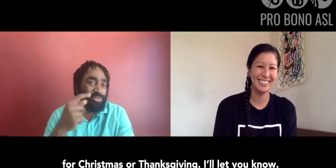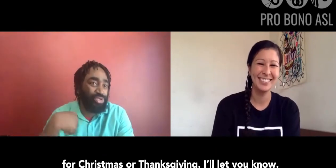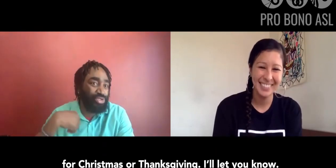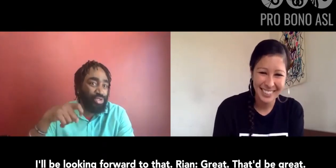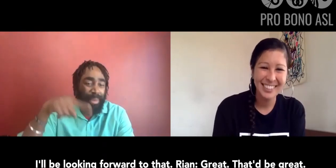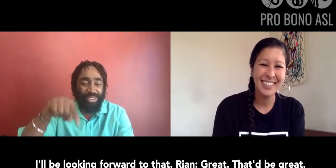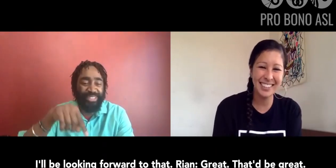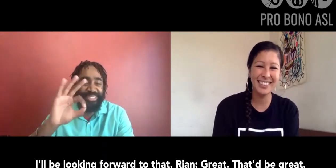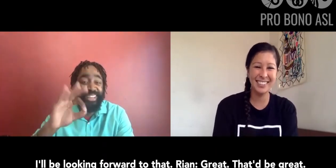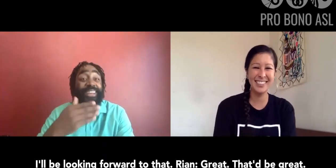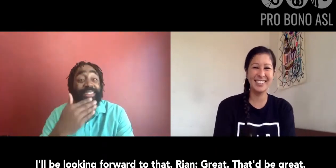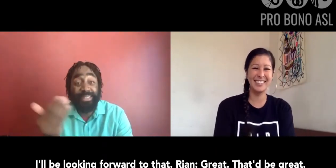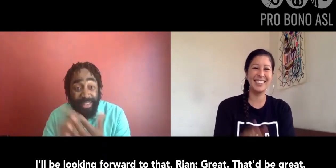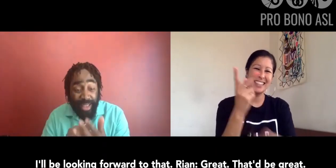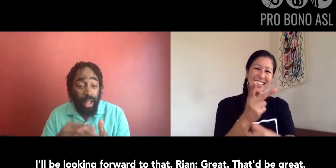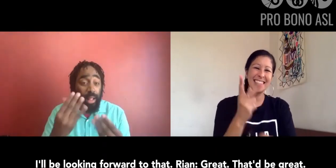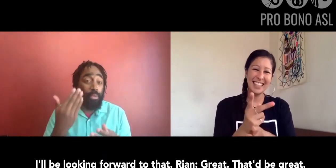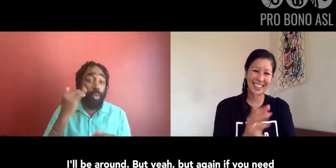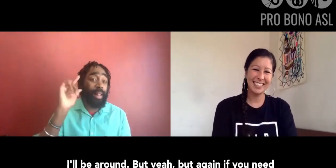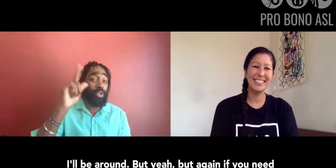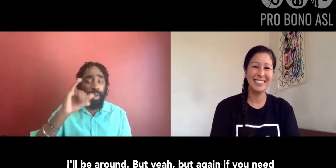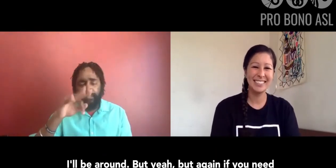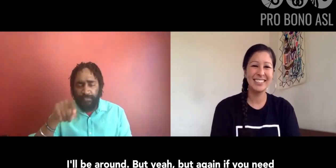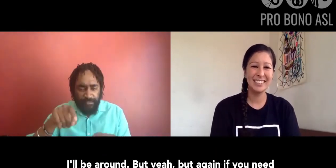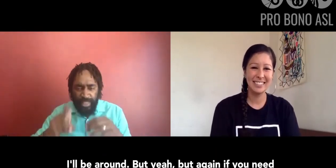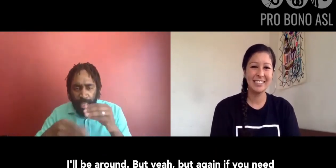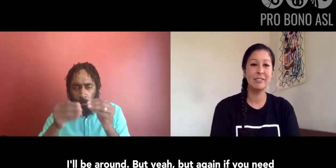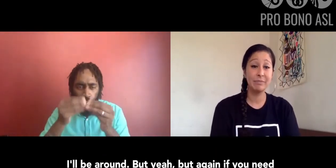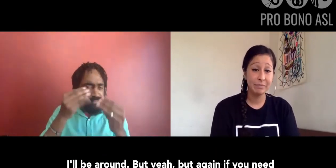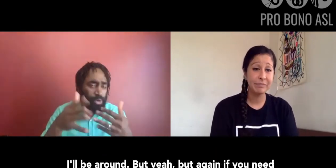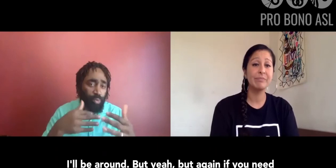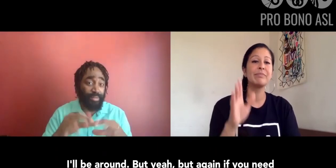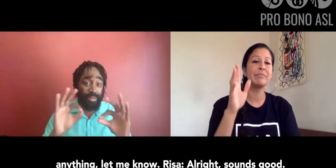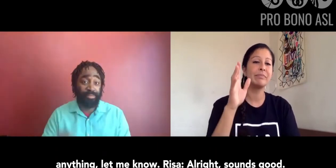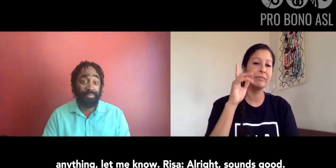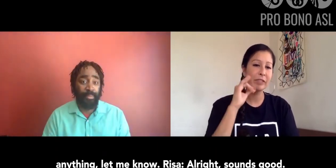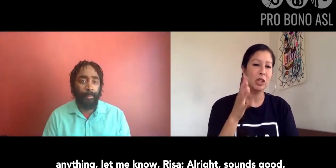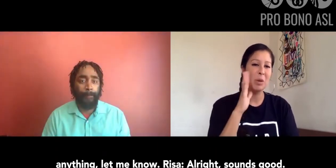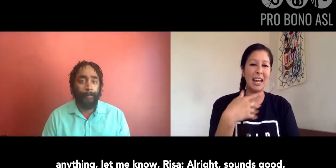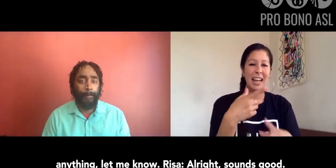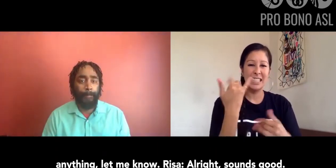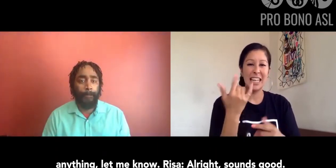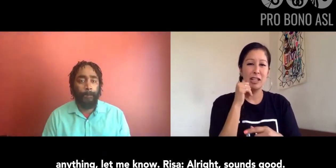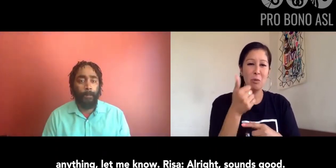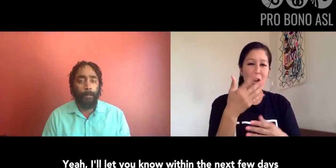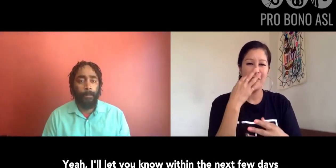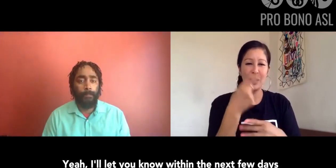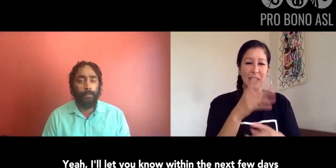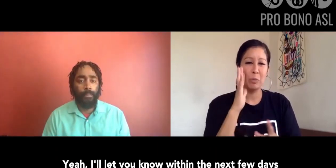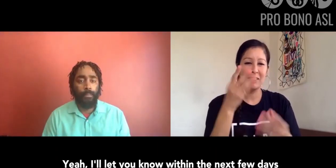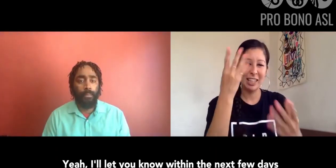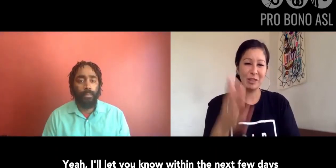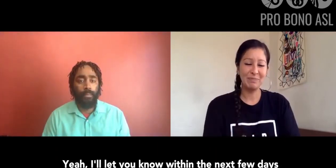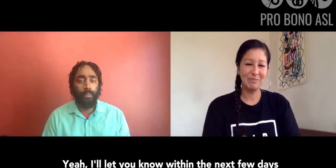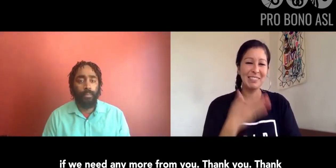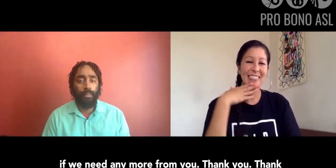Thanksgiving. I'll let you know. I'll be looking forward to that. Great, that'd be great. I'll be around. But again, if you need anything, let me know. All right, sounds good. Yeah, I'll let you